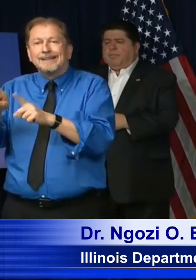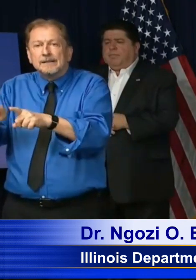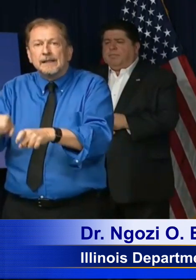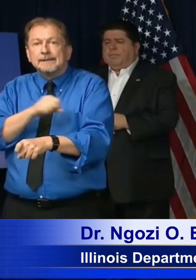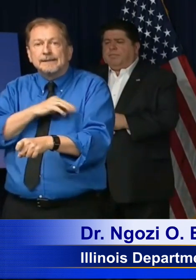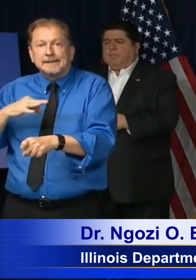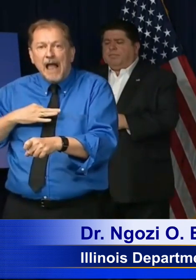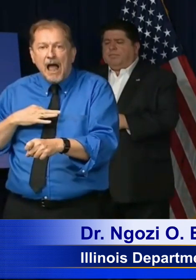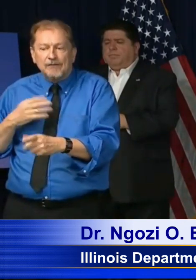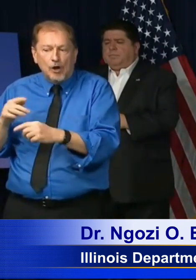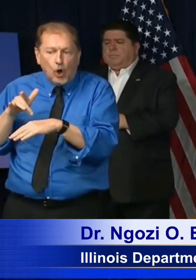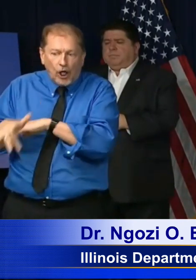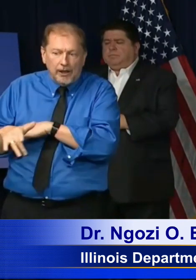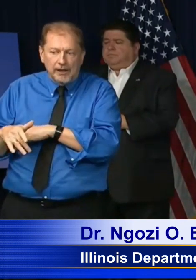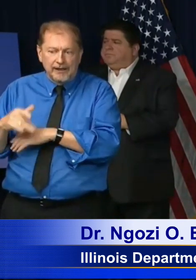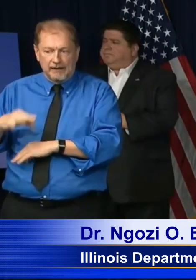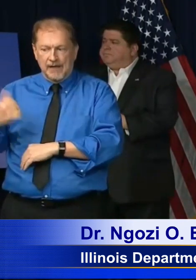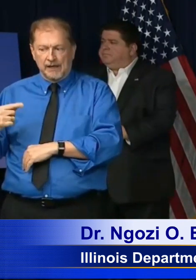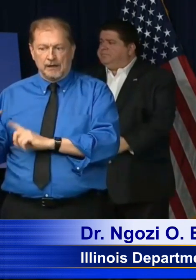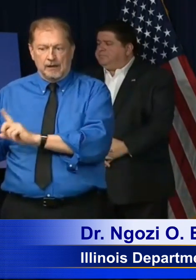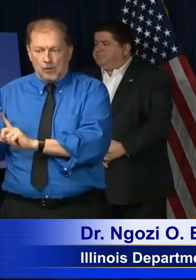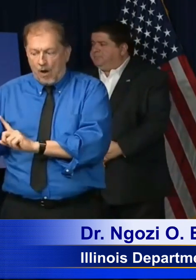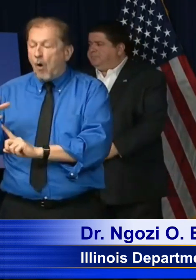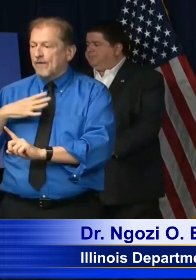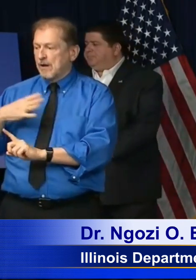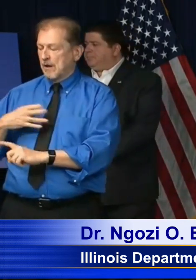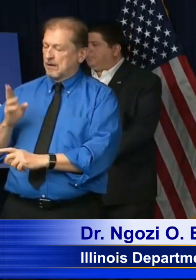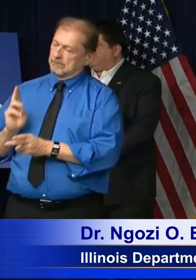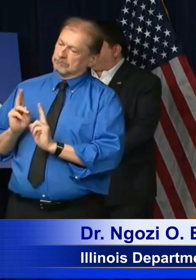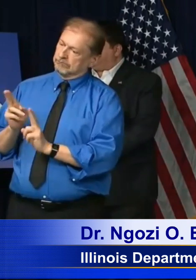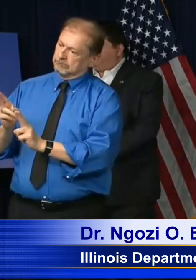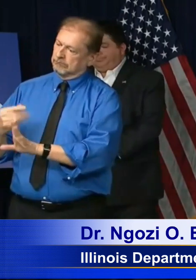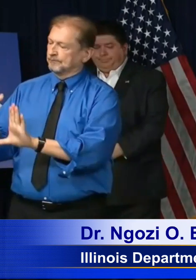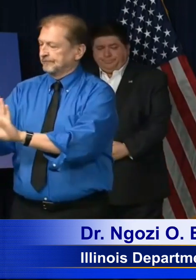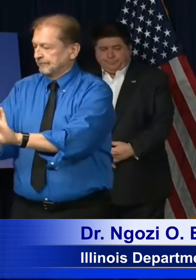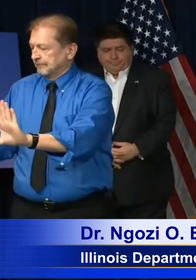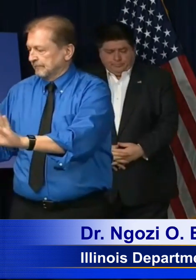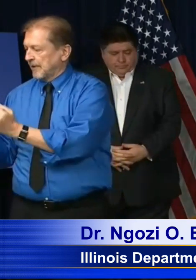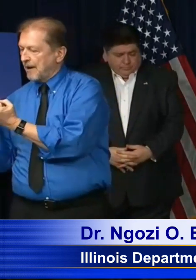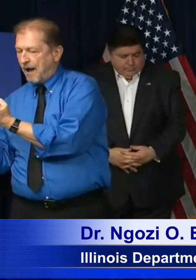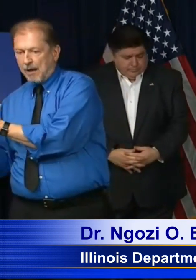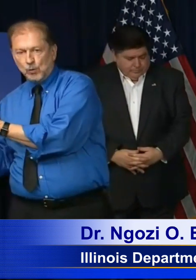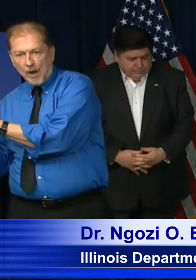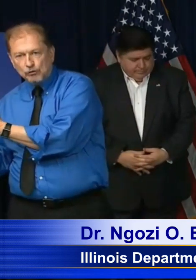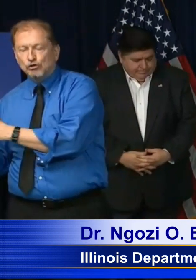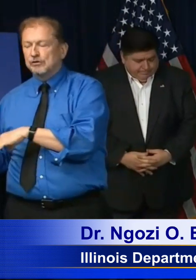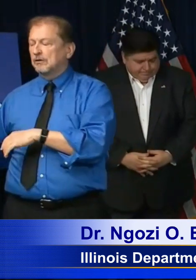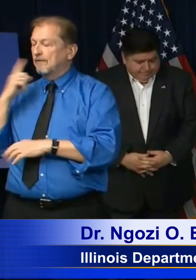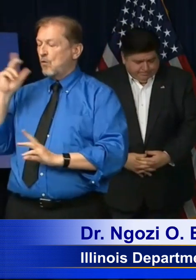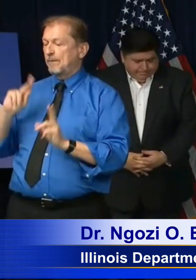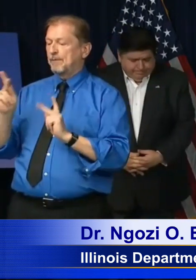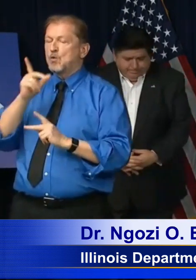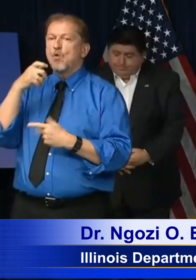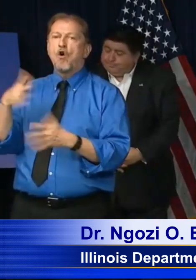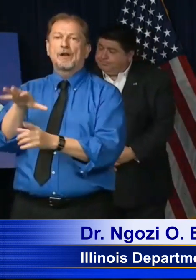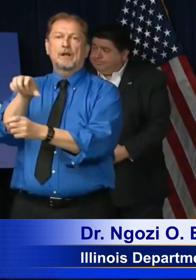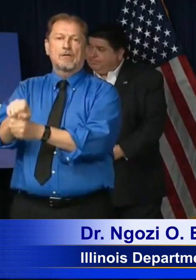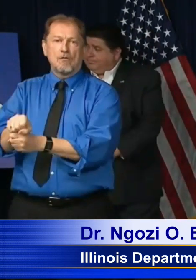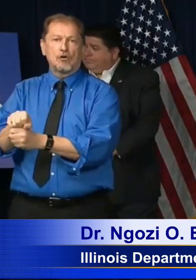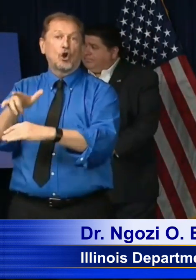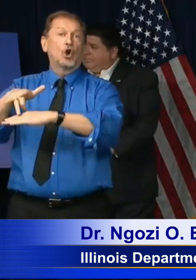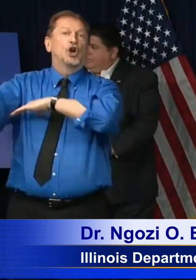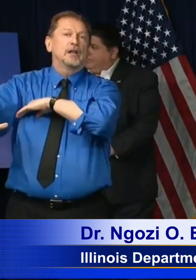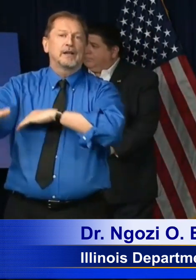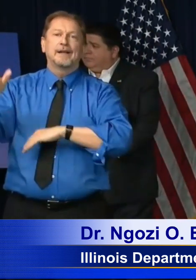a jump on identifying a positive case and then do the appropriate isolation and segregation for those who are identified. So